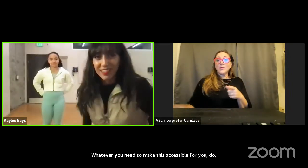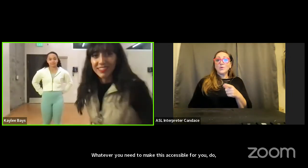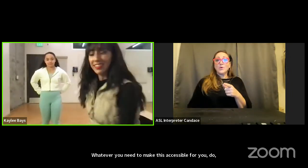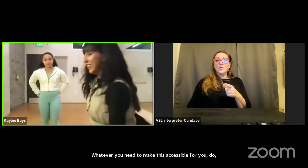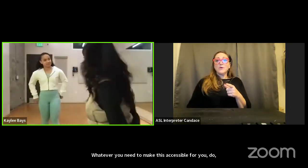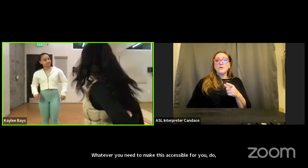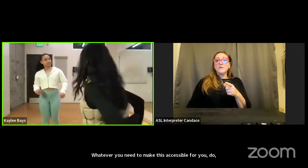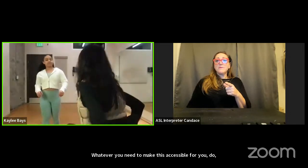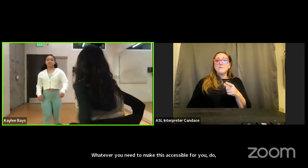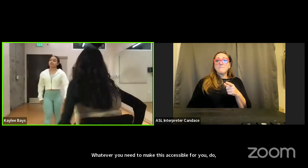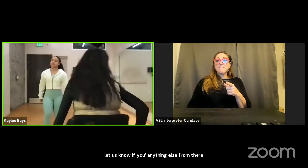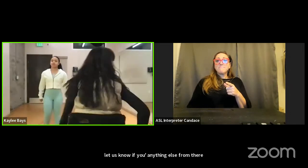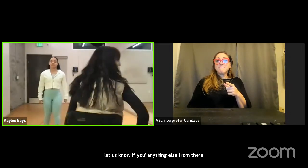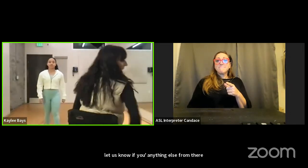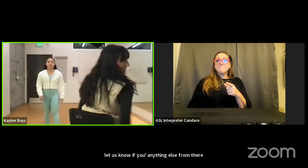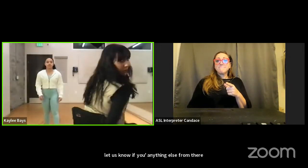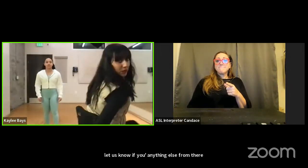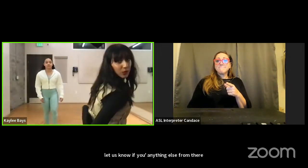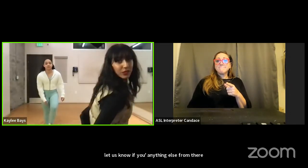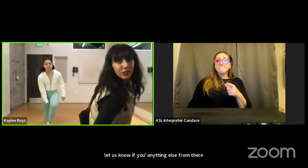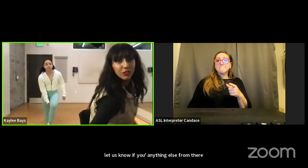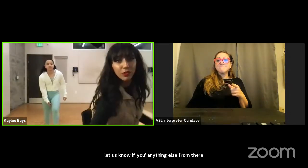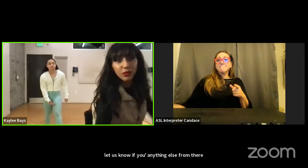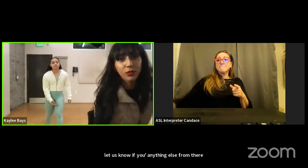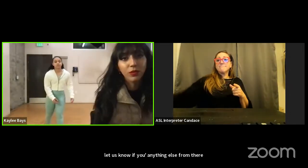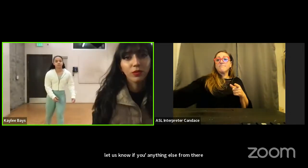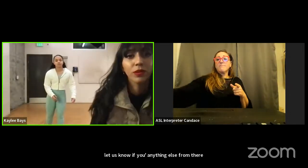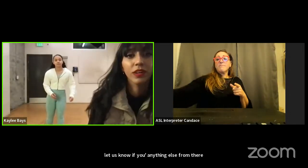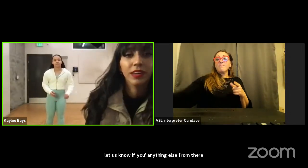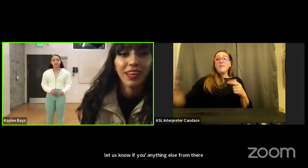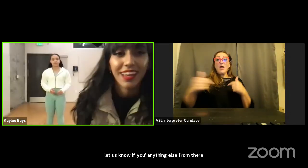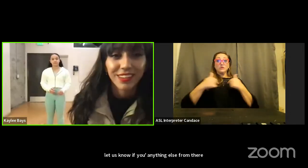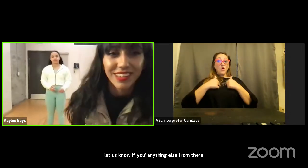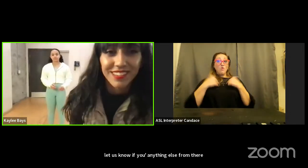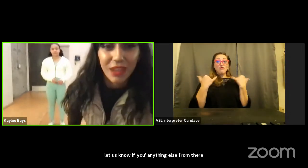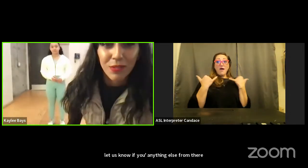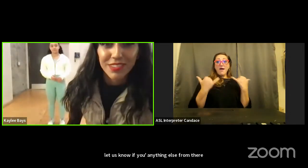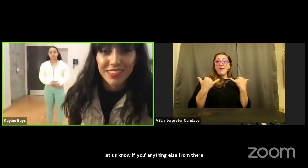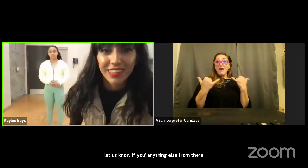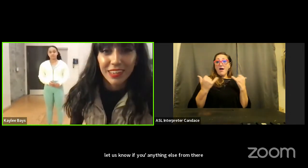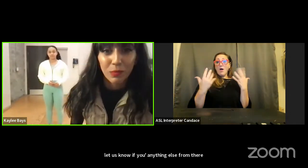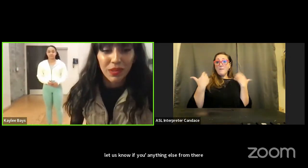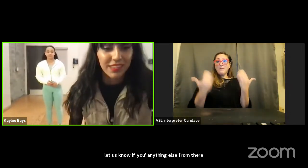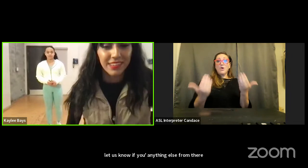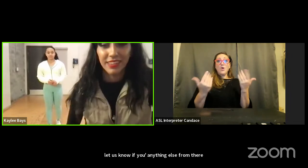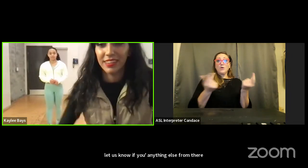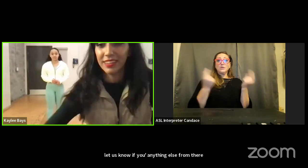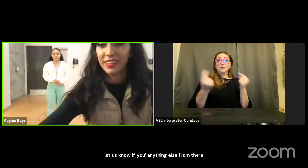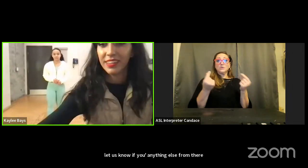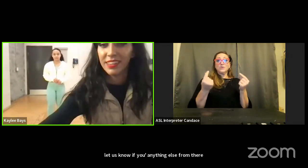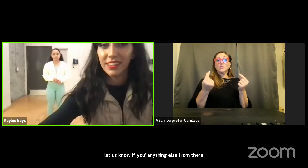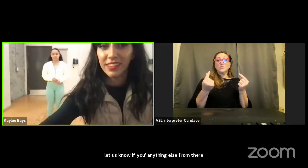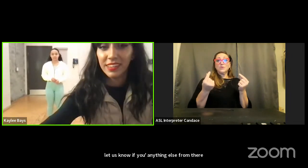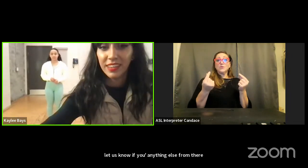go, friends. All right, I'm going to angle this down just a little bit.